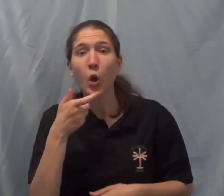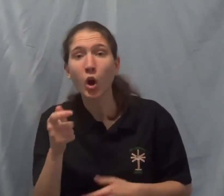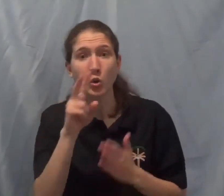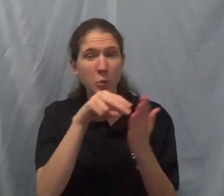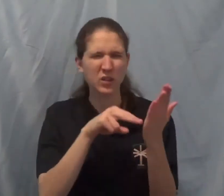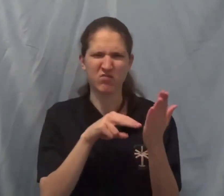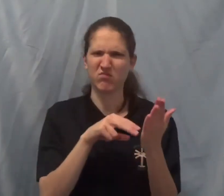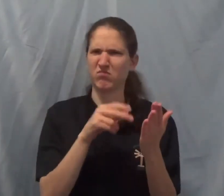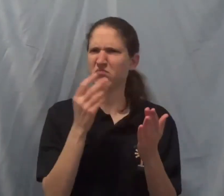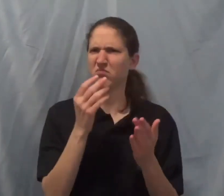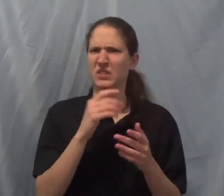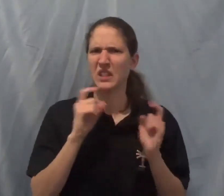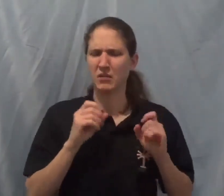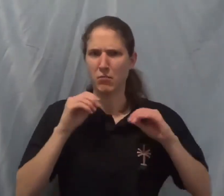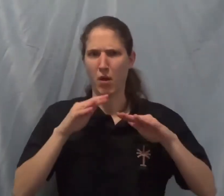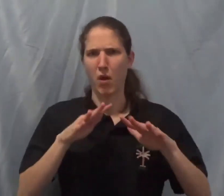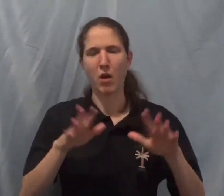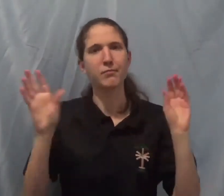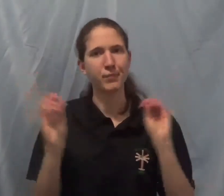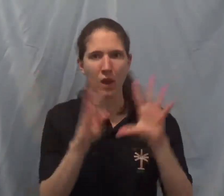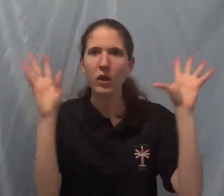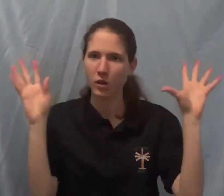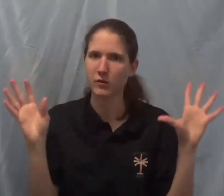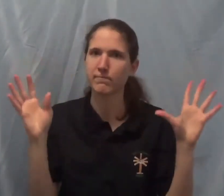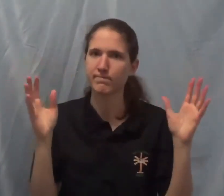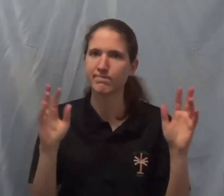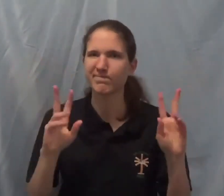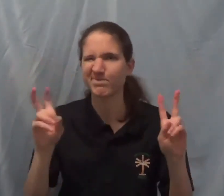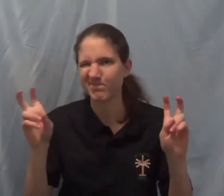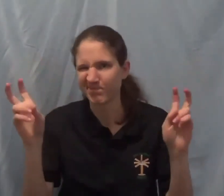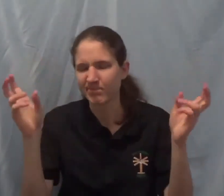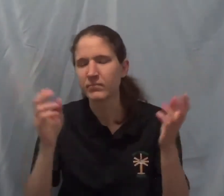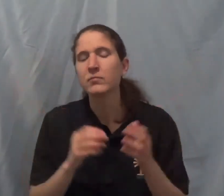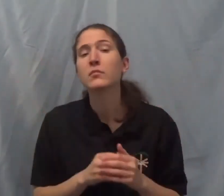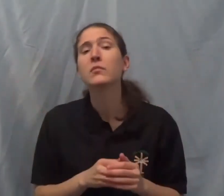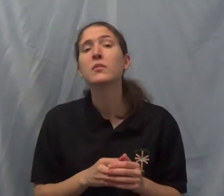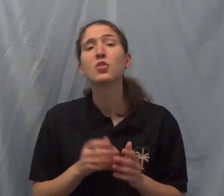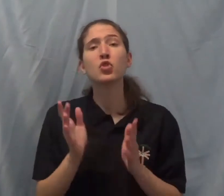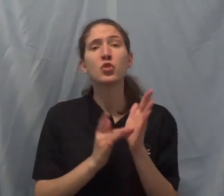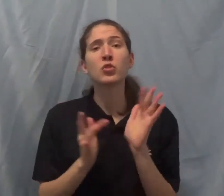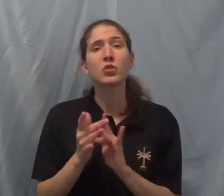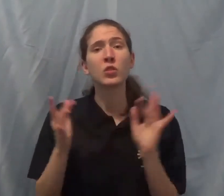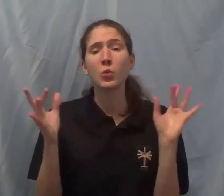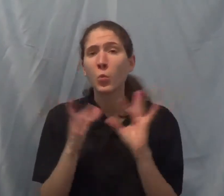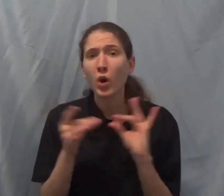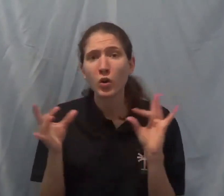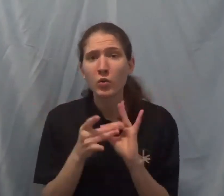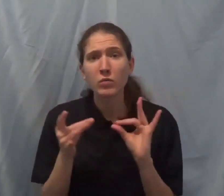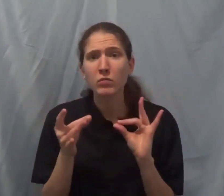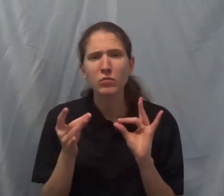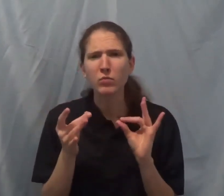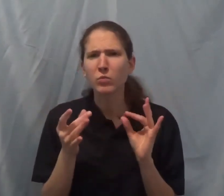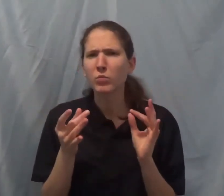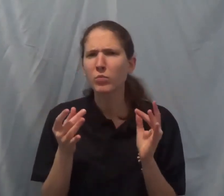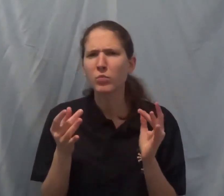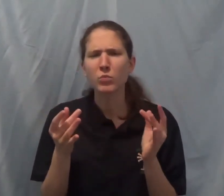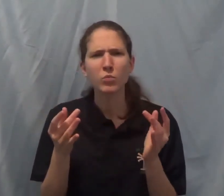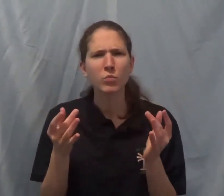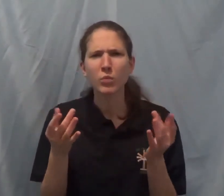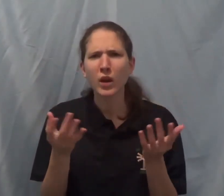and well. What does our Lord do? We could have a whole year series on meditations of the resurrection, but what's the first thing